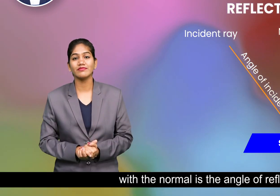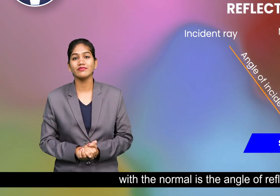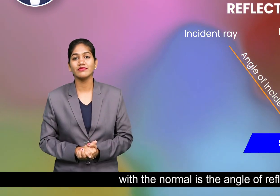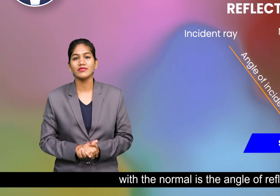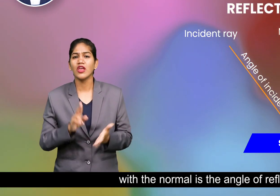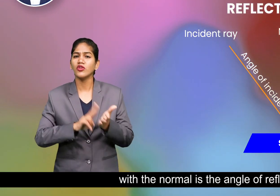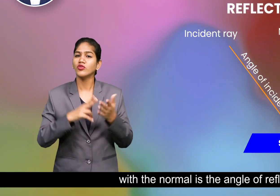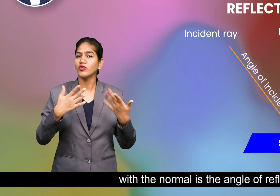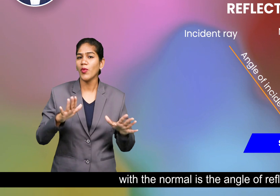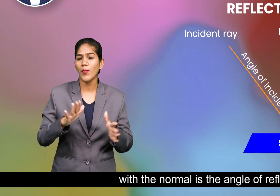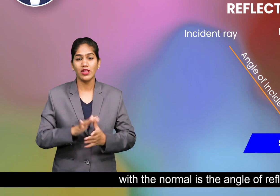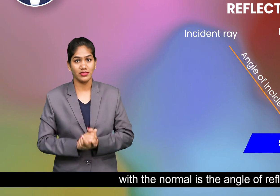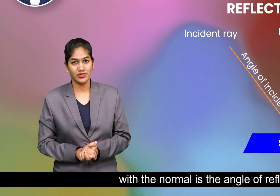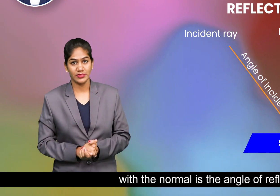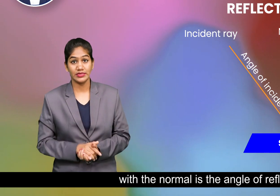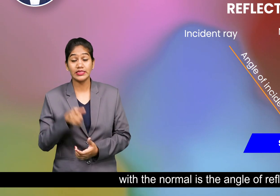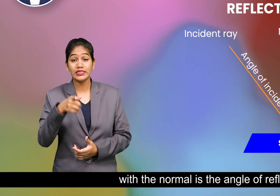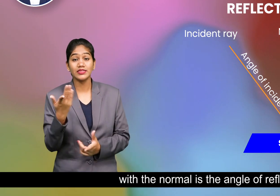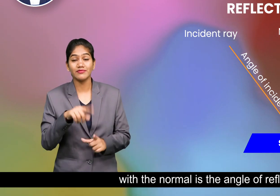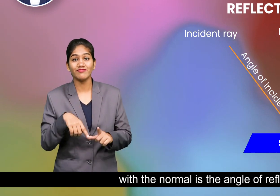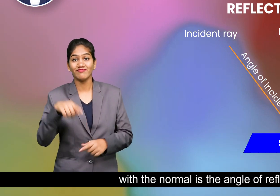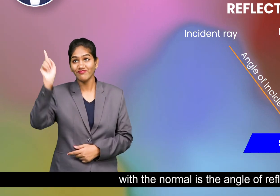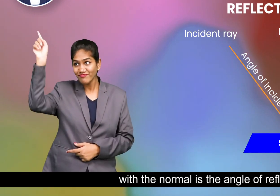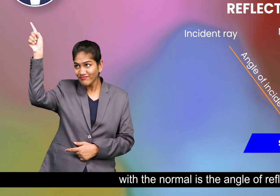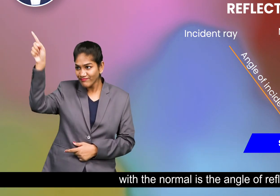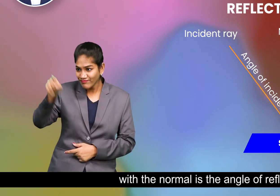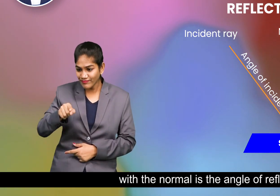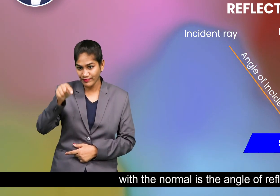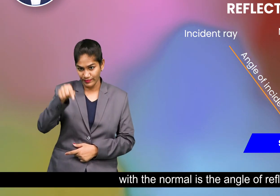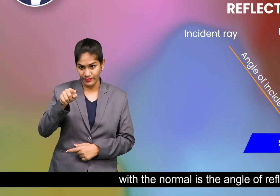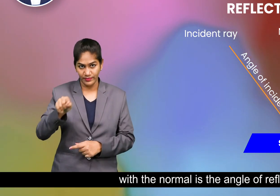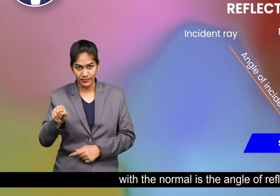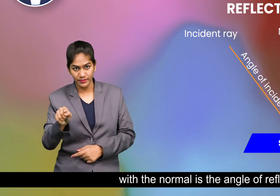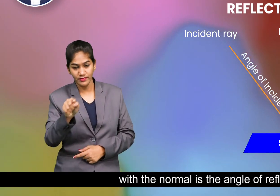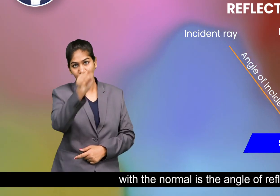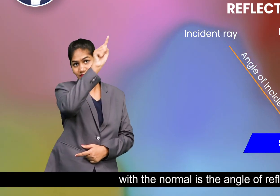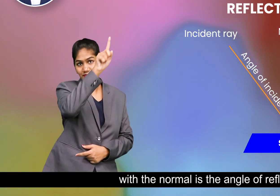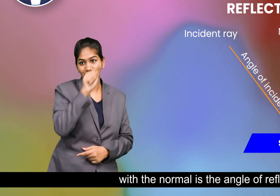with the normal is the angle of reflection.